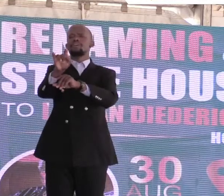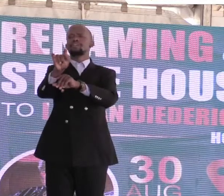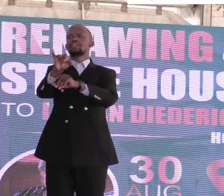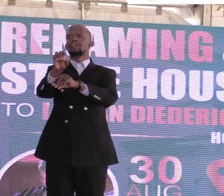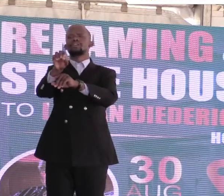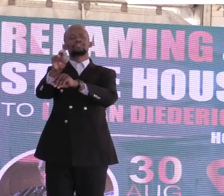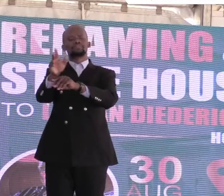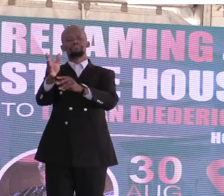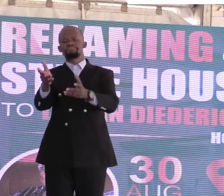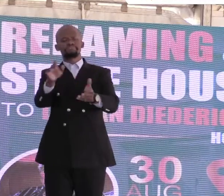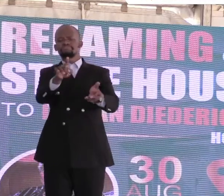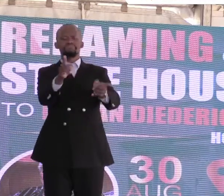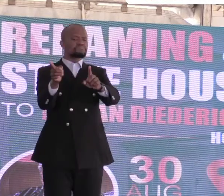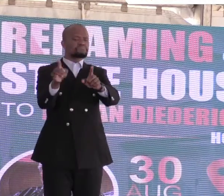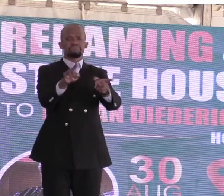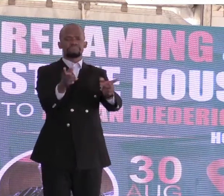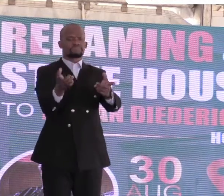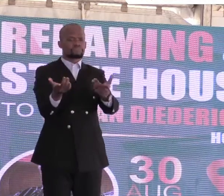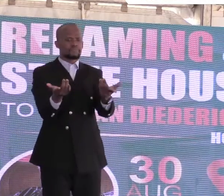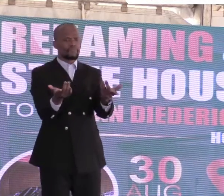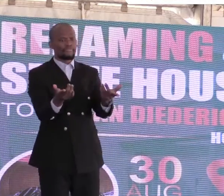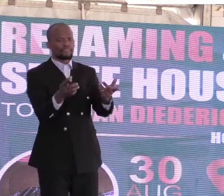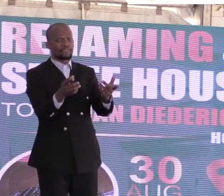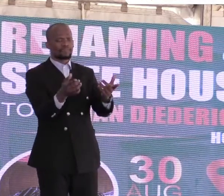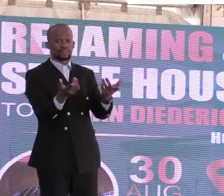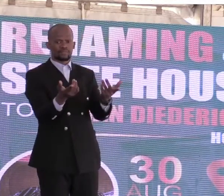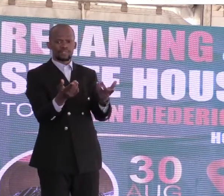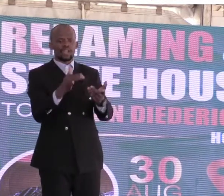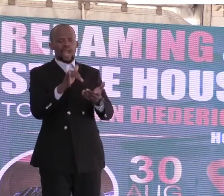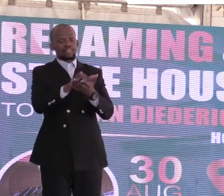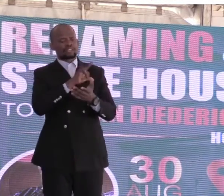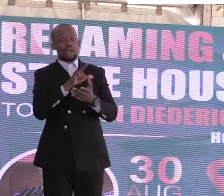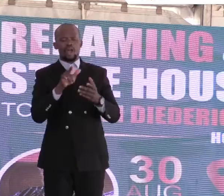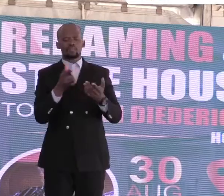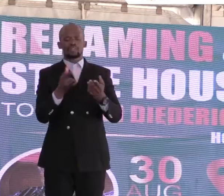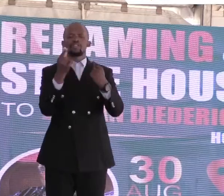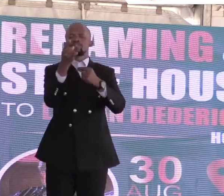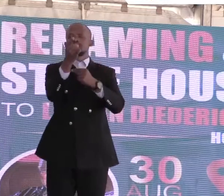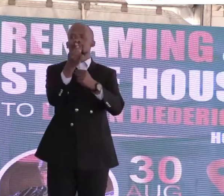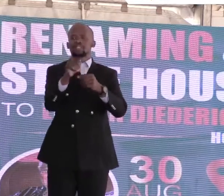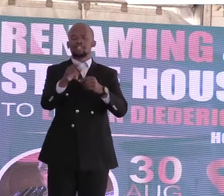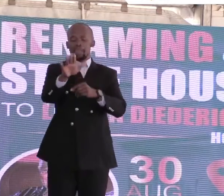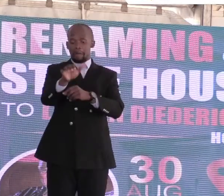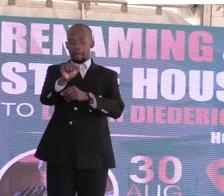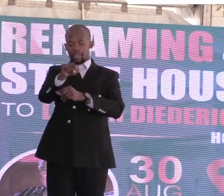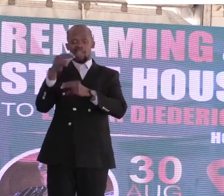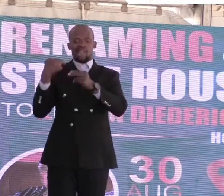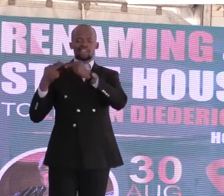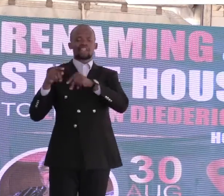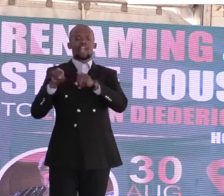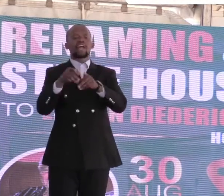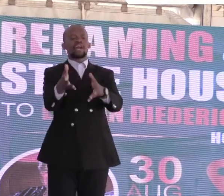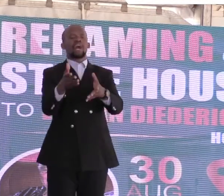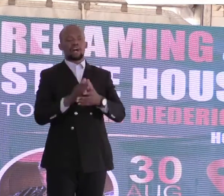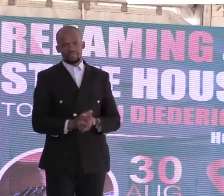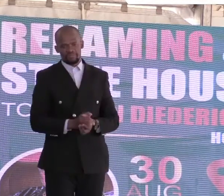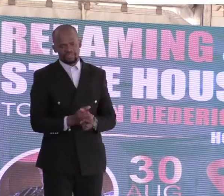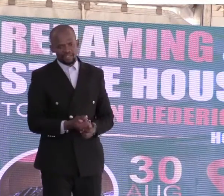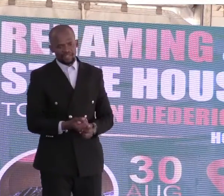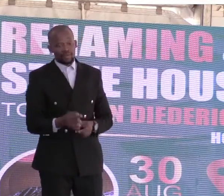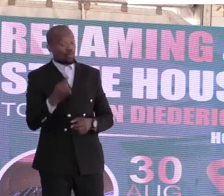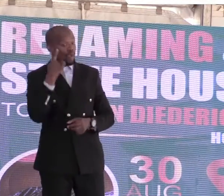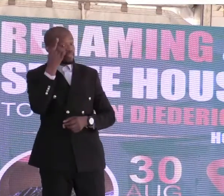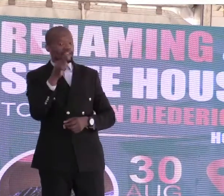fought Fort Cox, etc. That's how they were capturing the history, so that we understand as if that was a correct